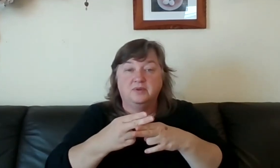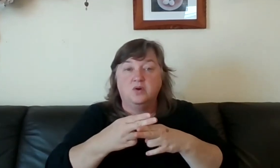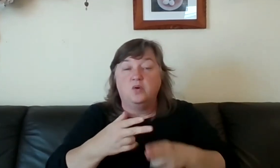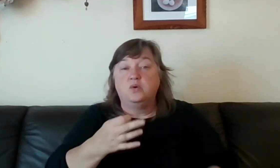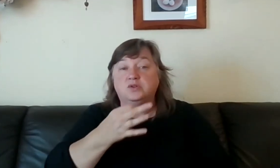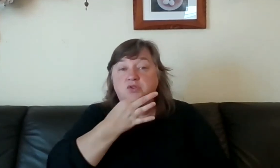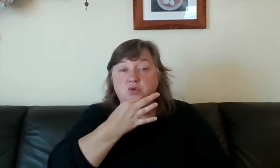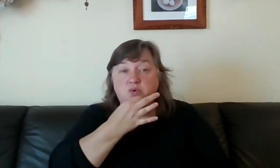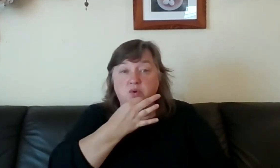Or soon.